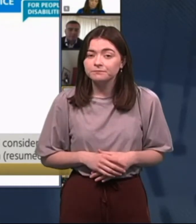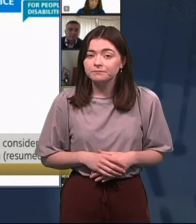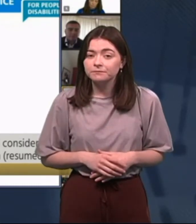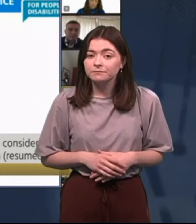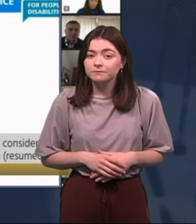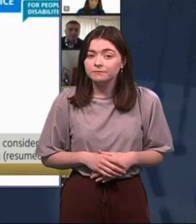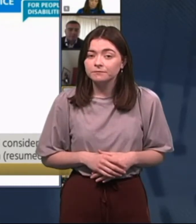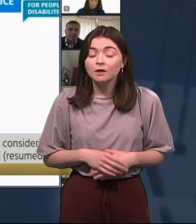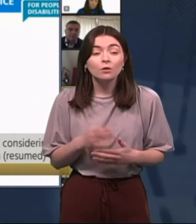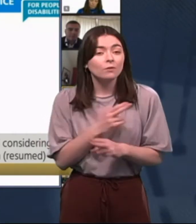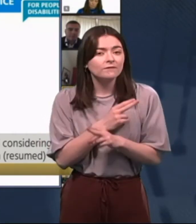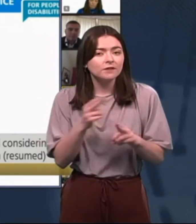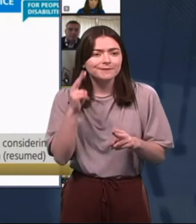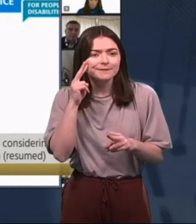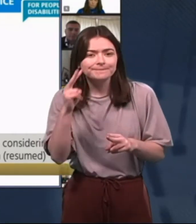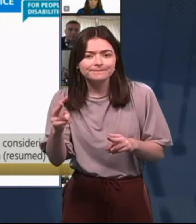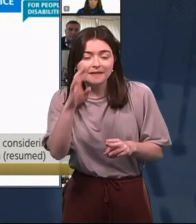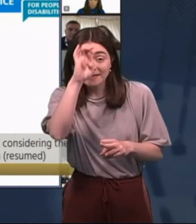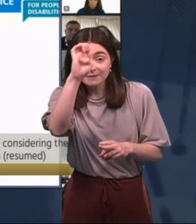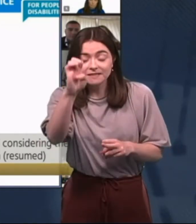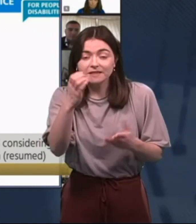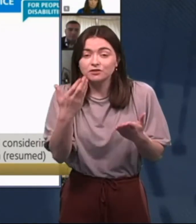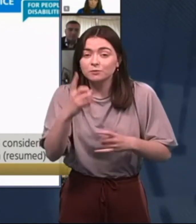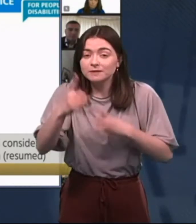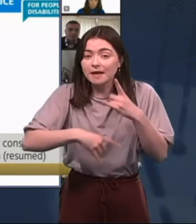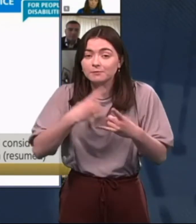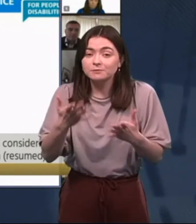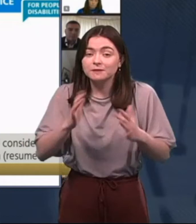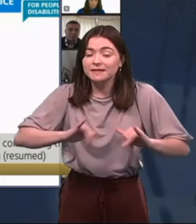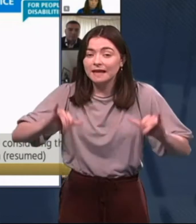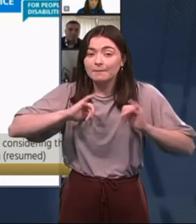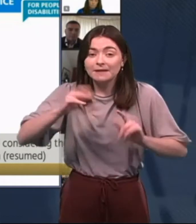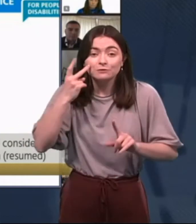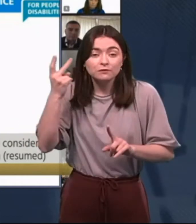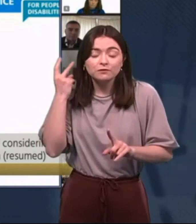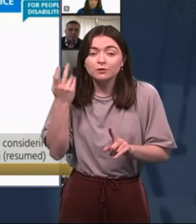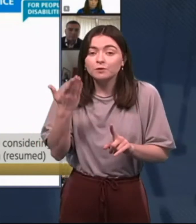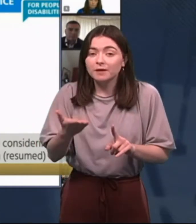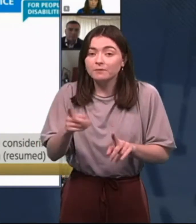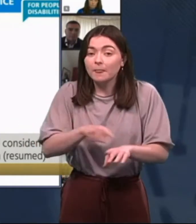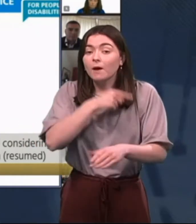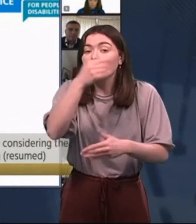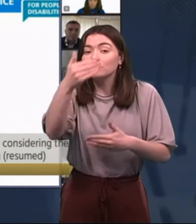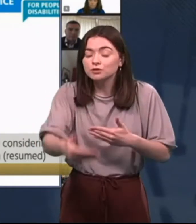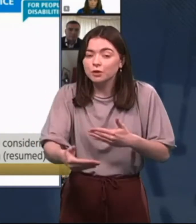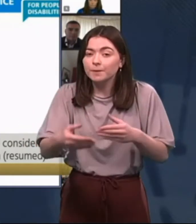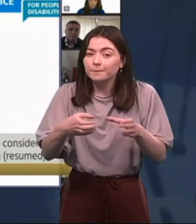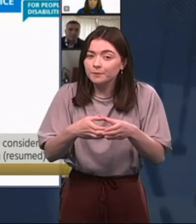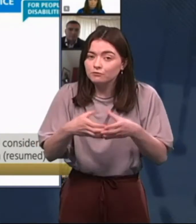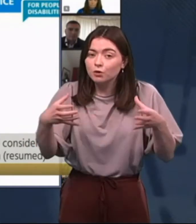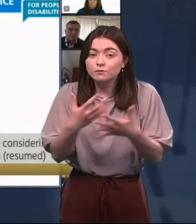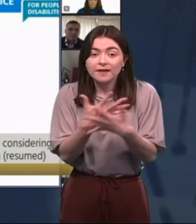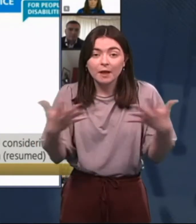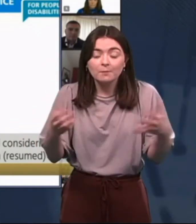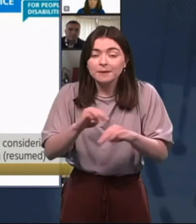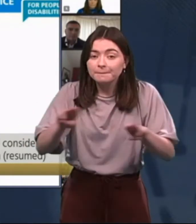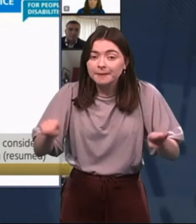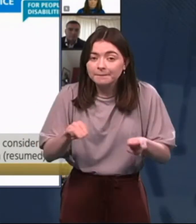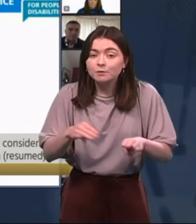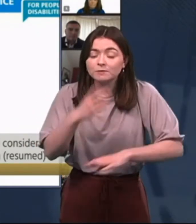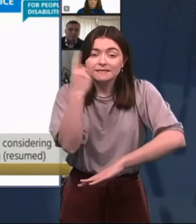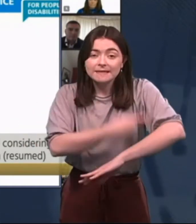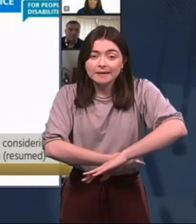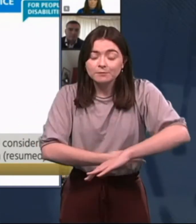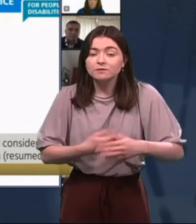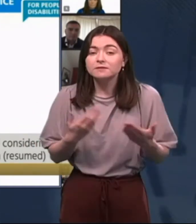done a projection per se in terms of what's come out of the capacity review in terms of the longer term growth in the numbers of disabled